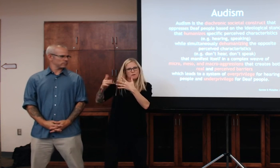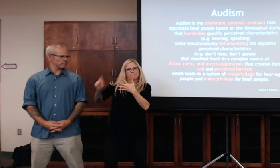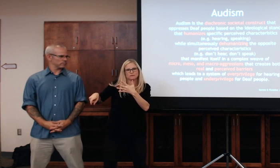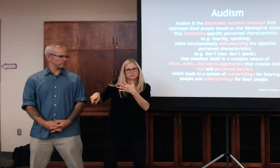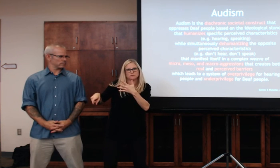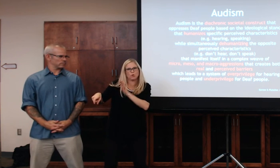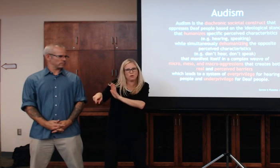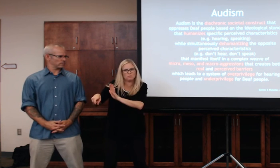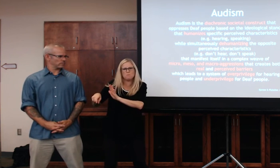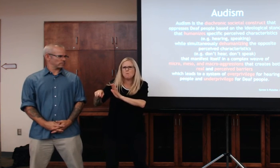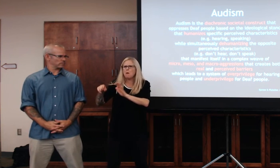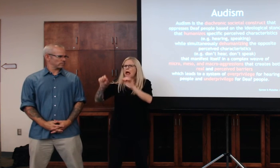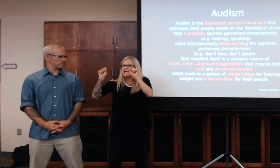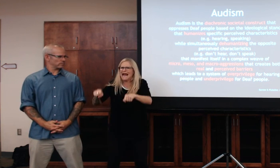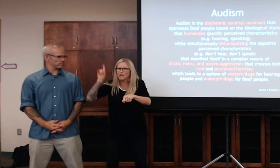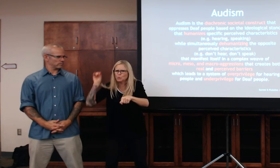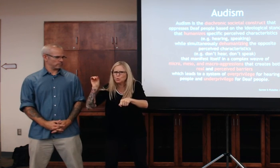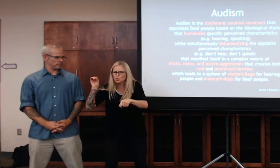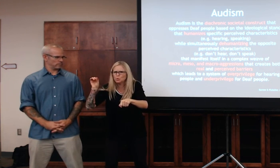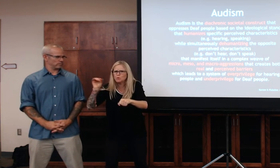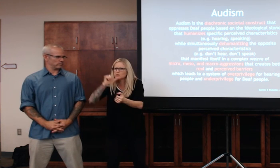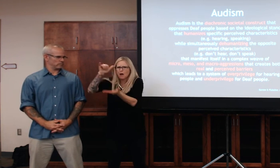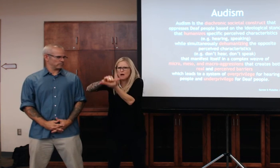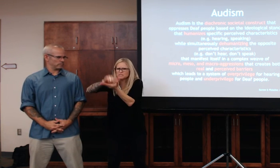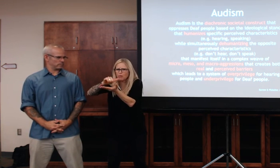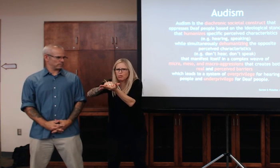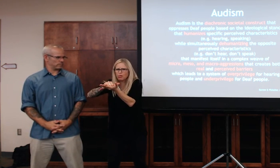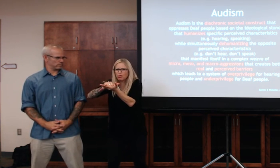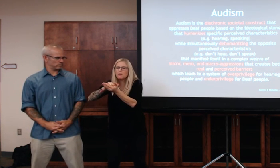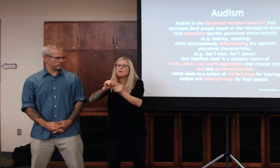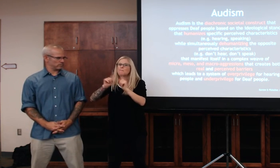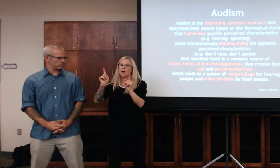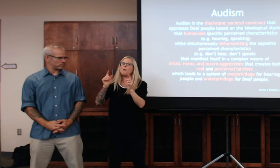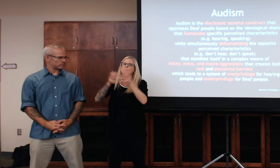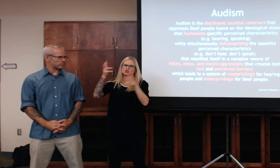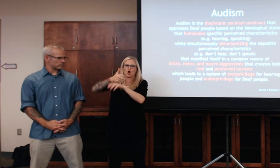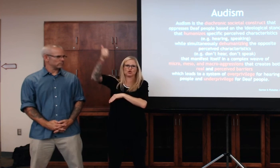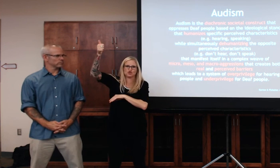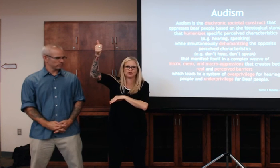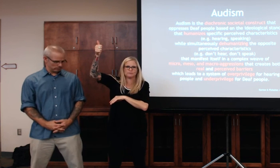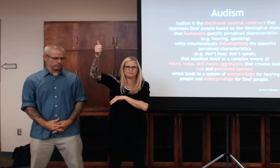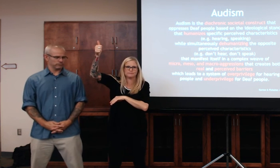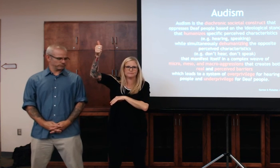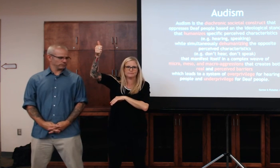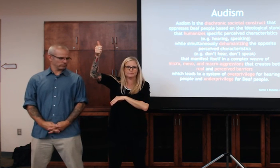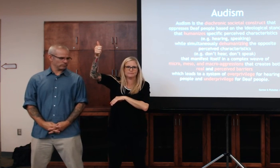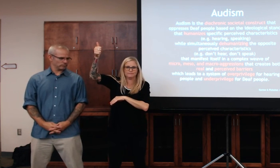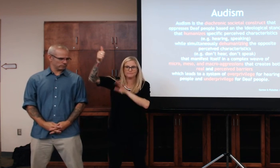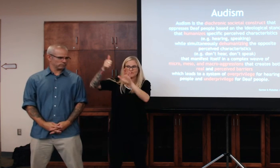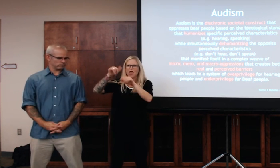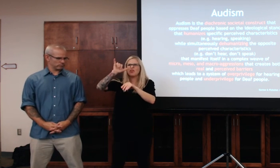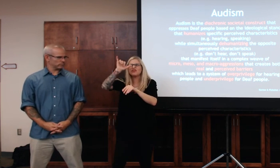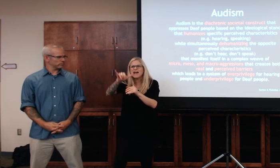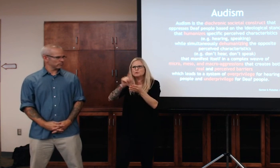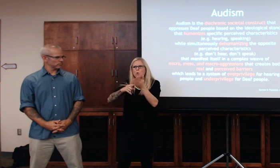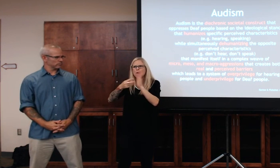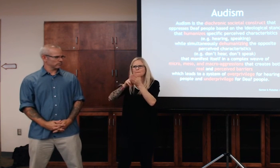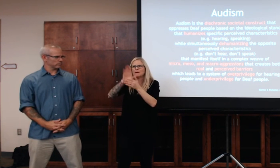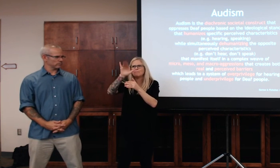We have to have that tenacity to continue to fight. It's not impossible. It can be done, but it's much, much harder. And that's what